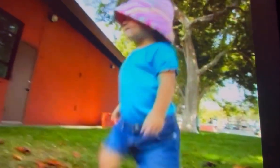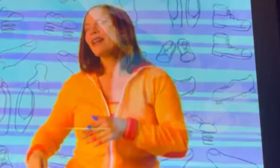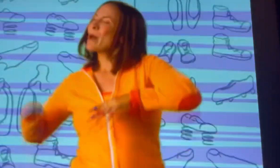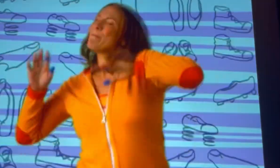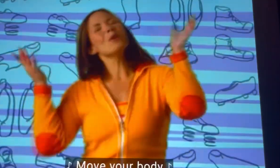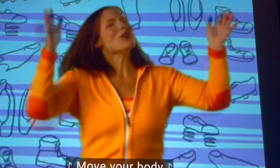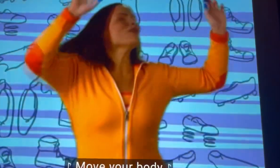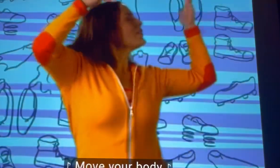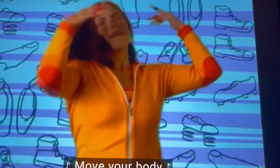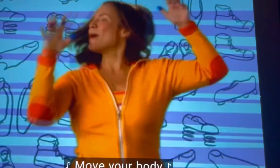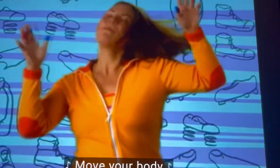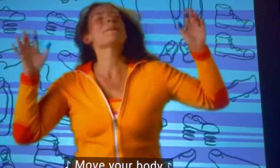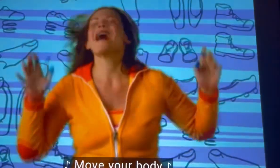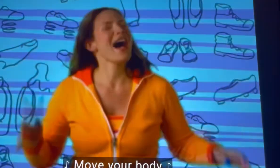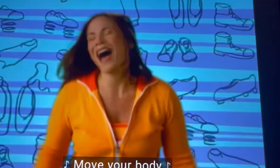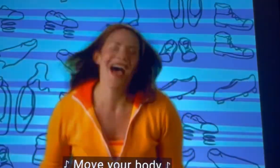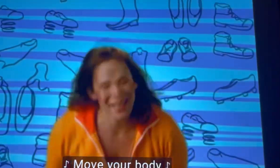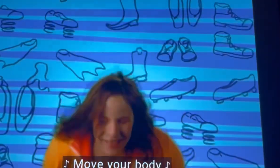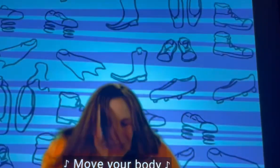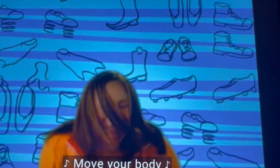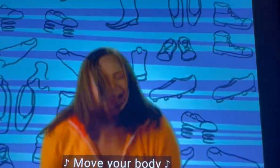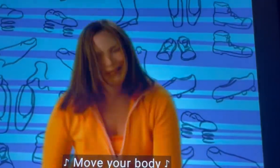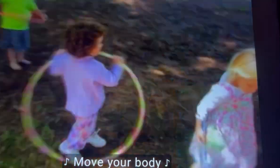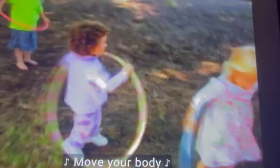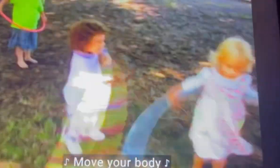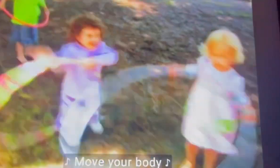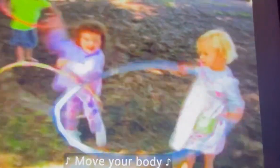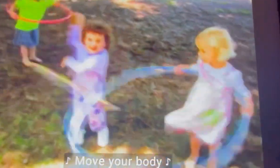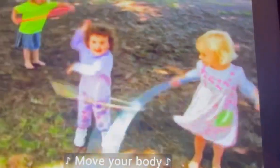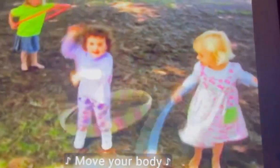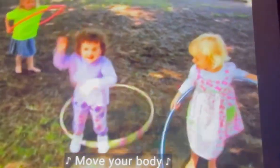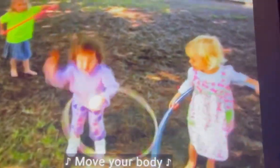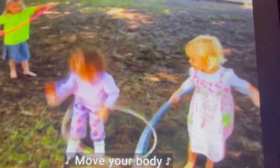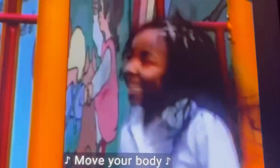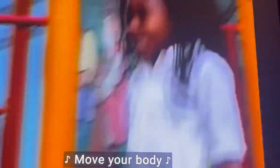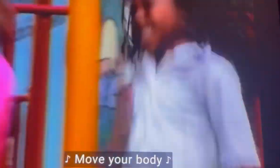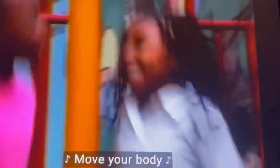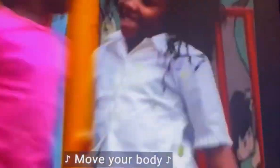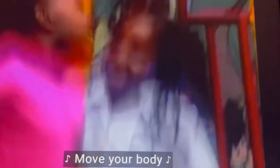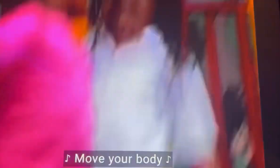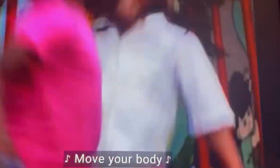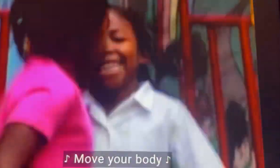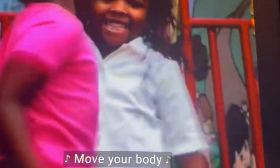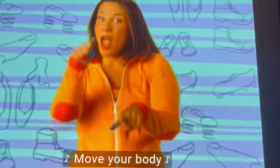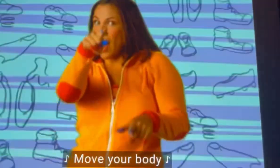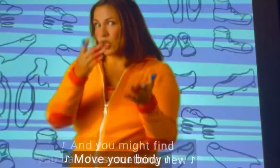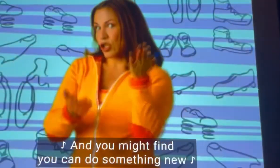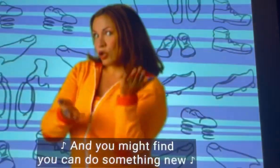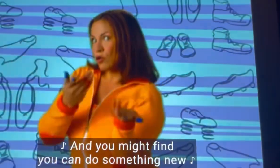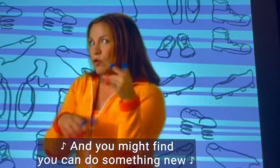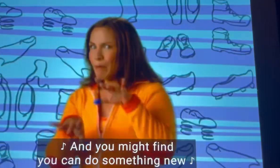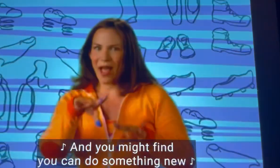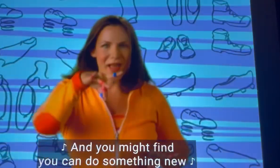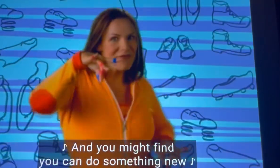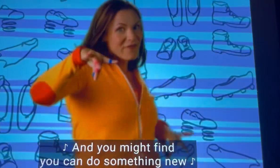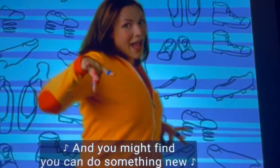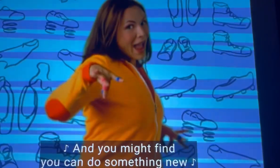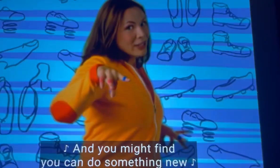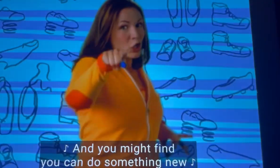Move your body. Move your body. And you might find